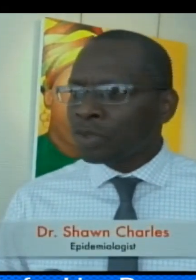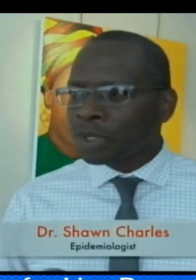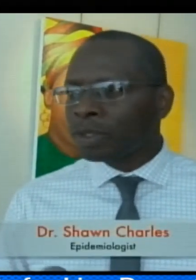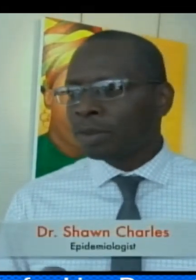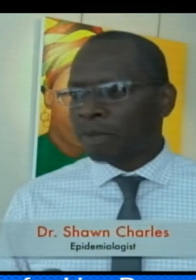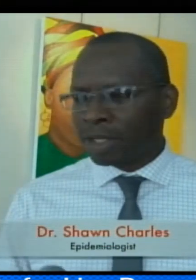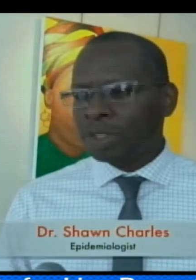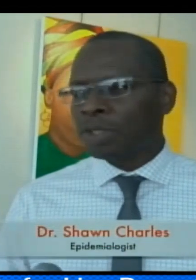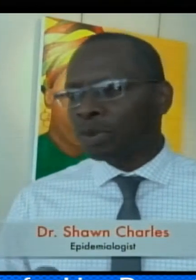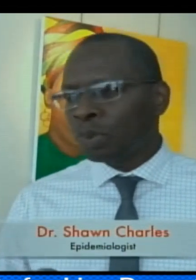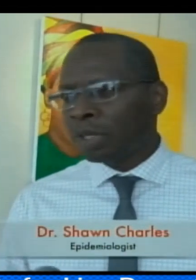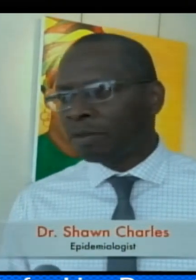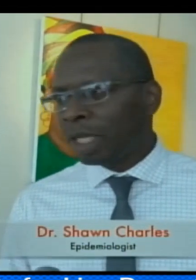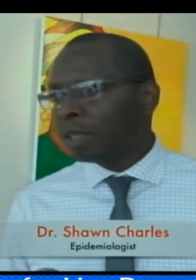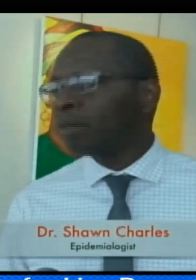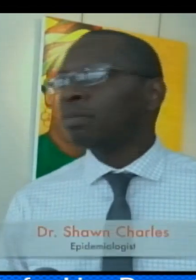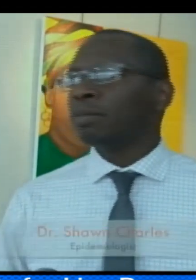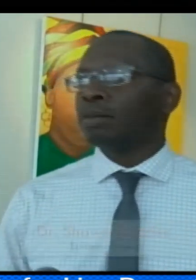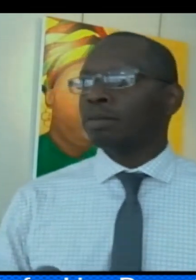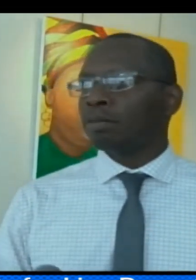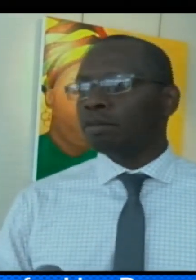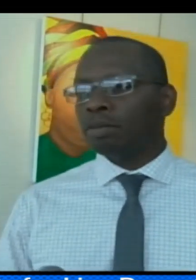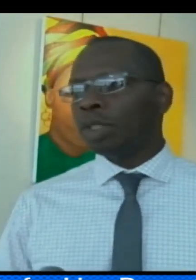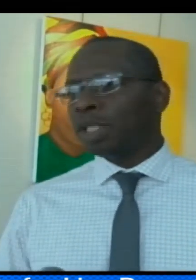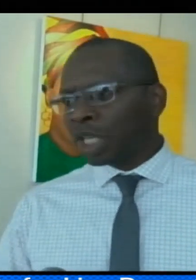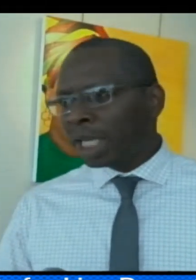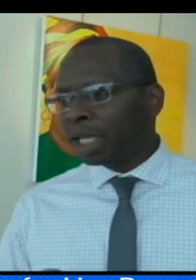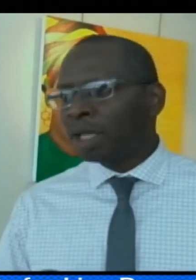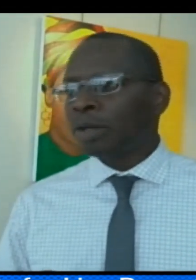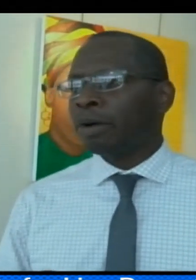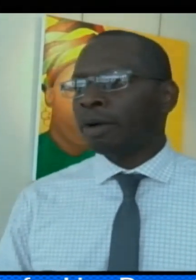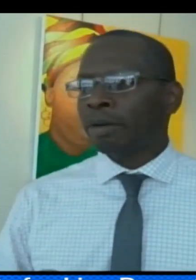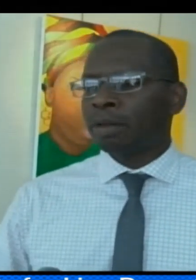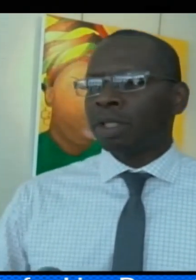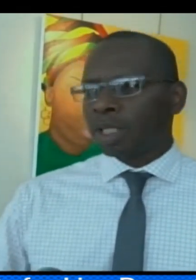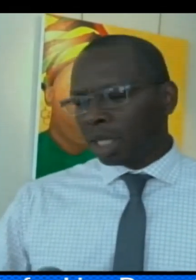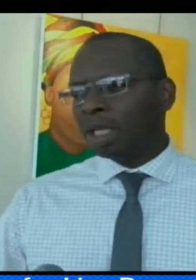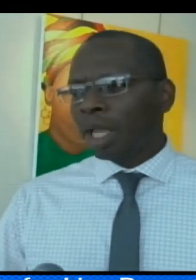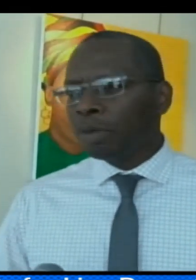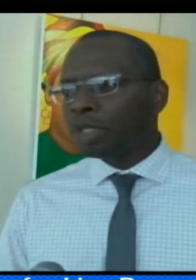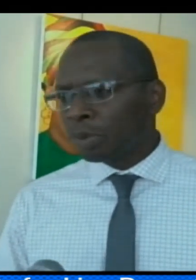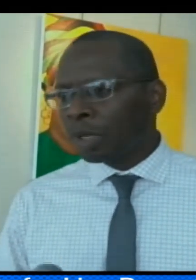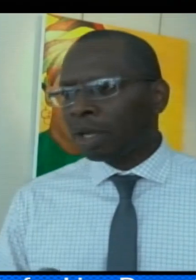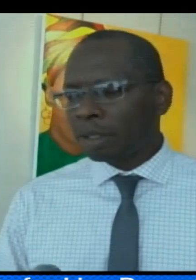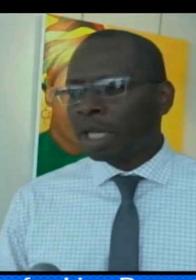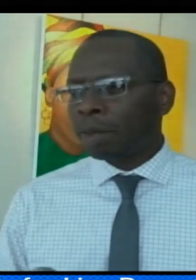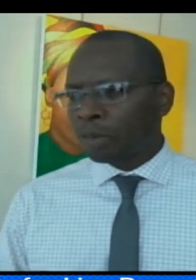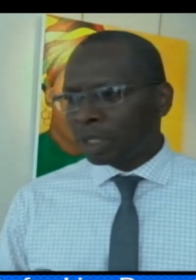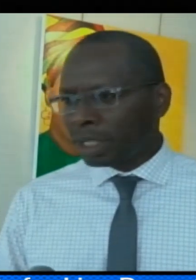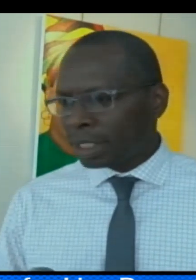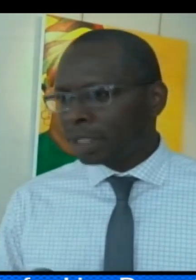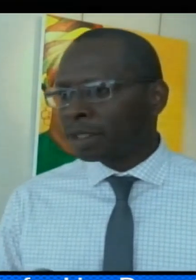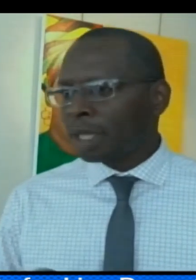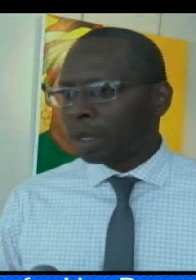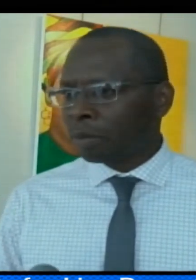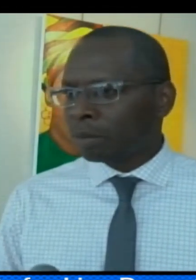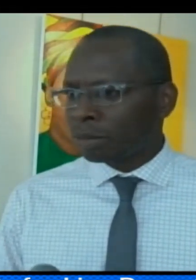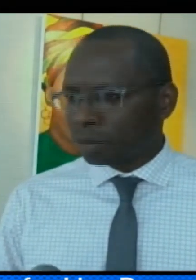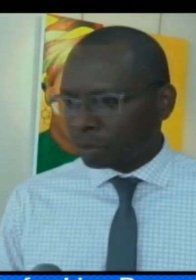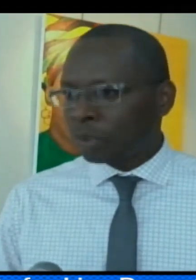of interest, passengers who would have been in China or in any region where the